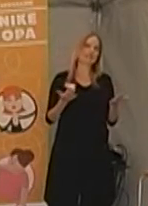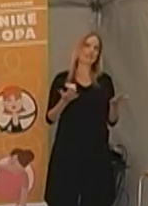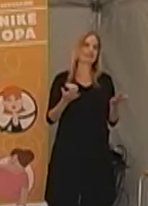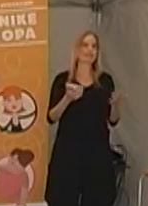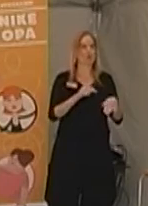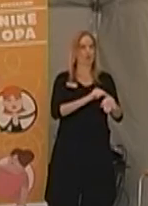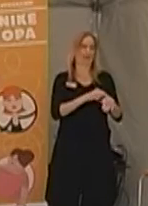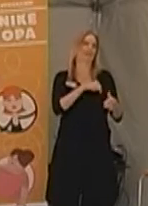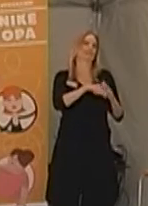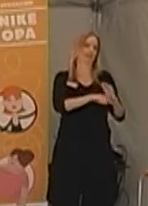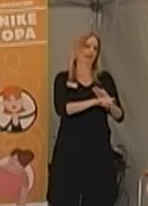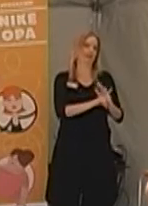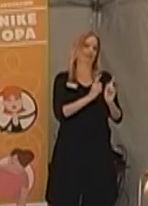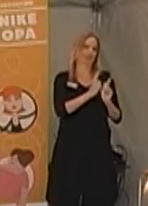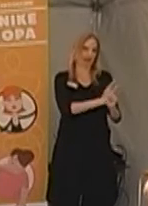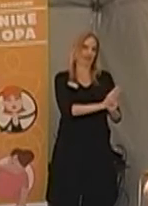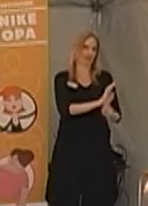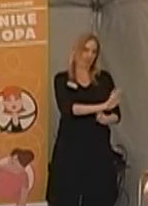genetic.